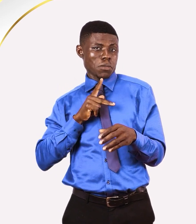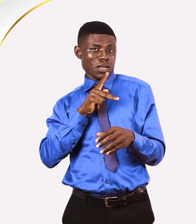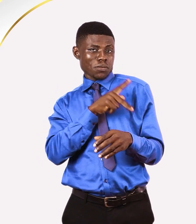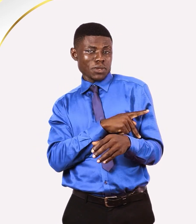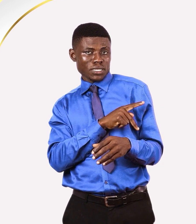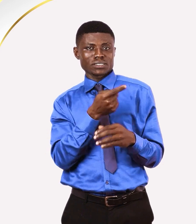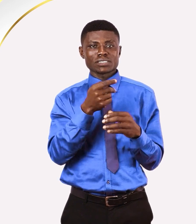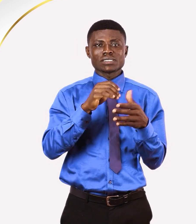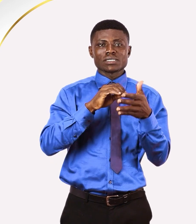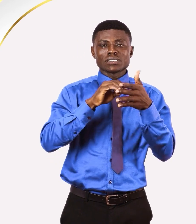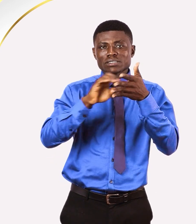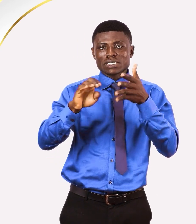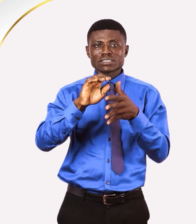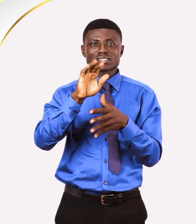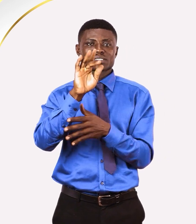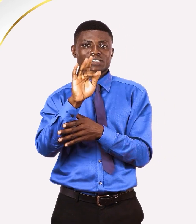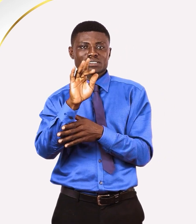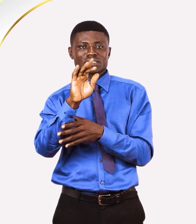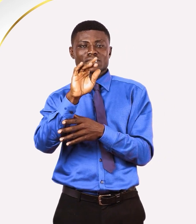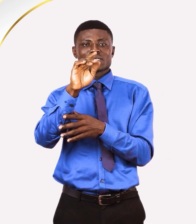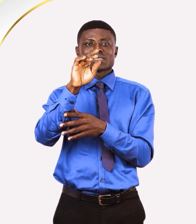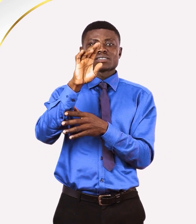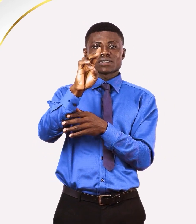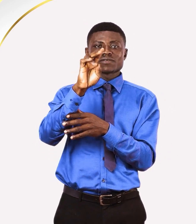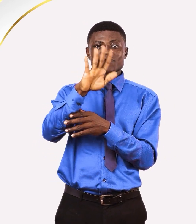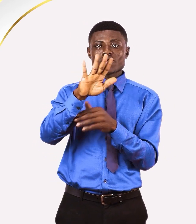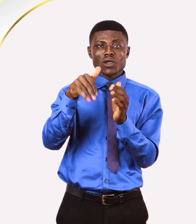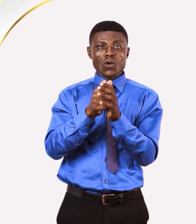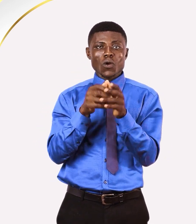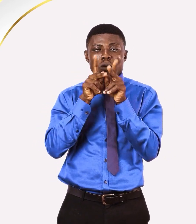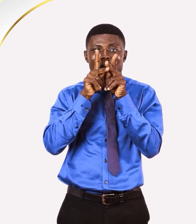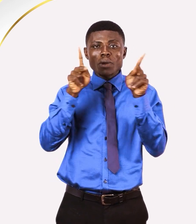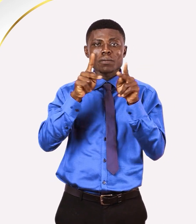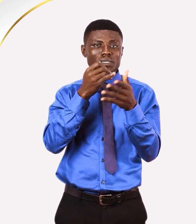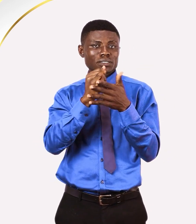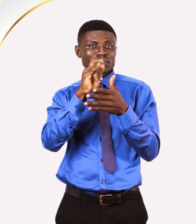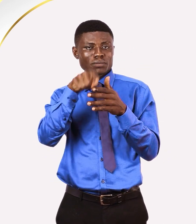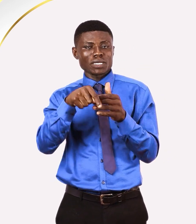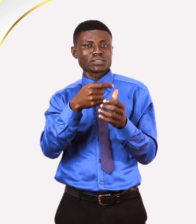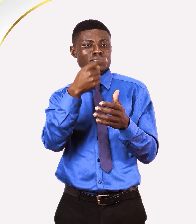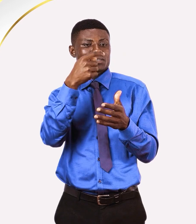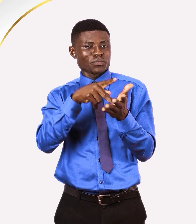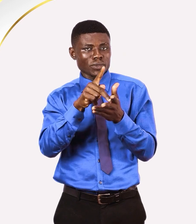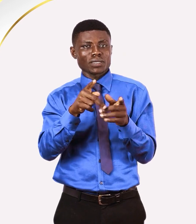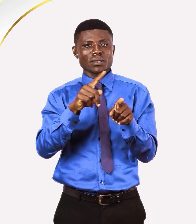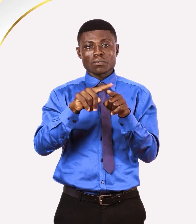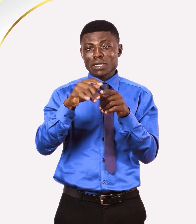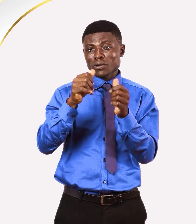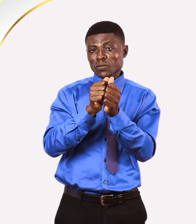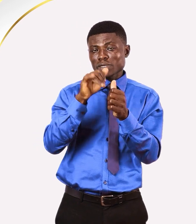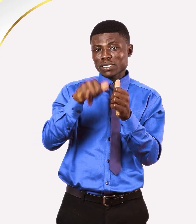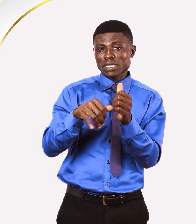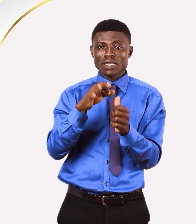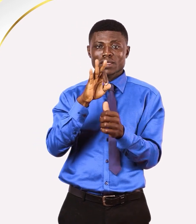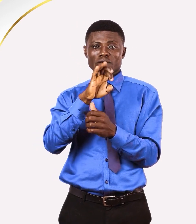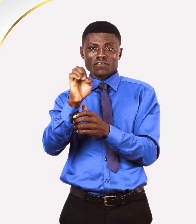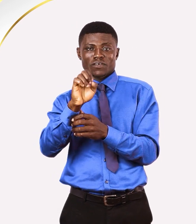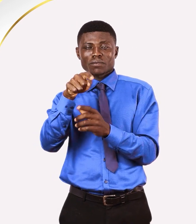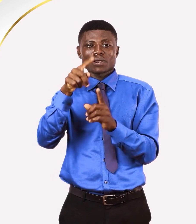Parliament in Section 75 to approve a fee that public institutions can charge.